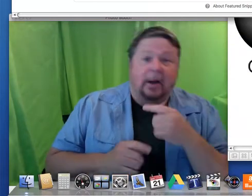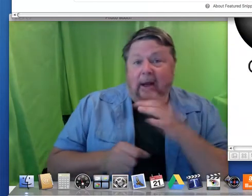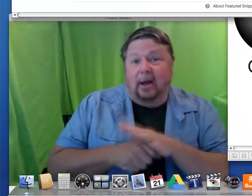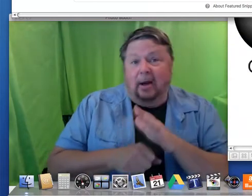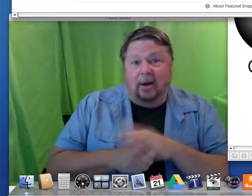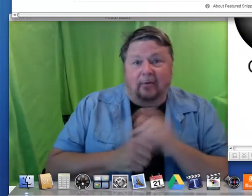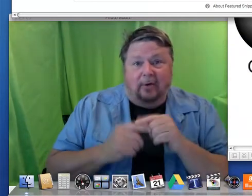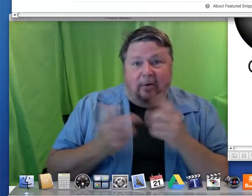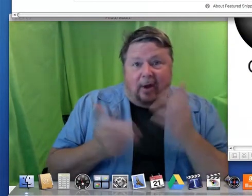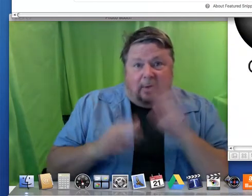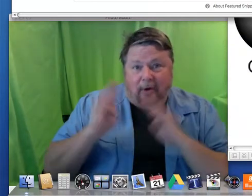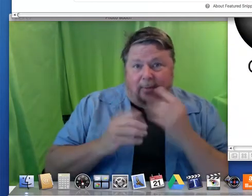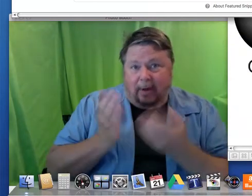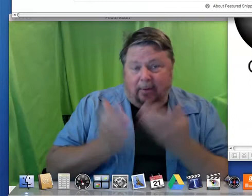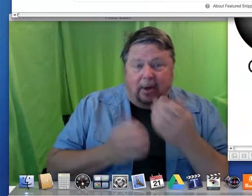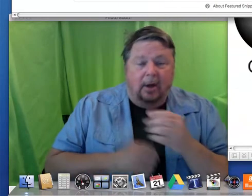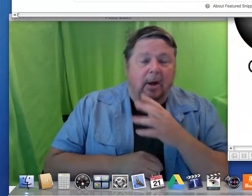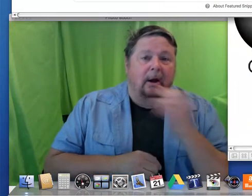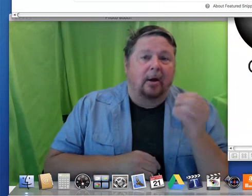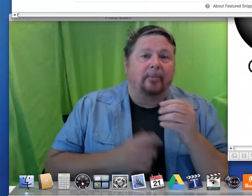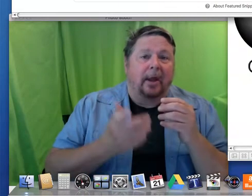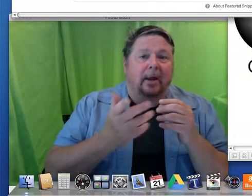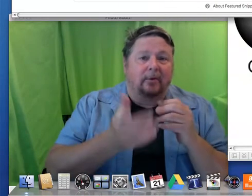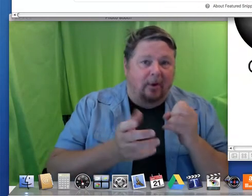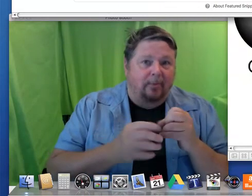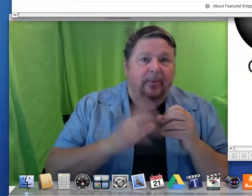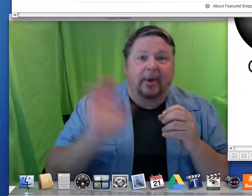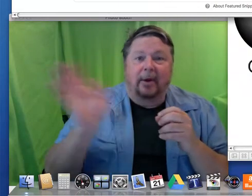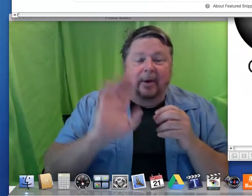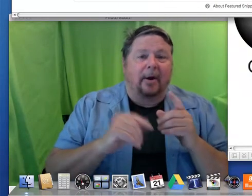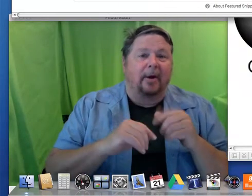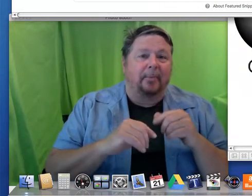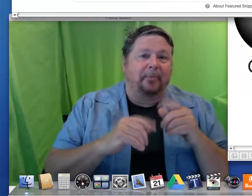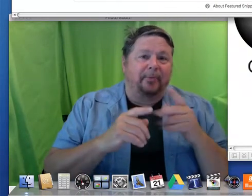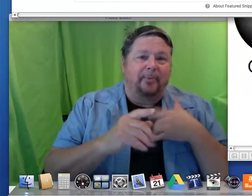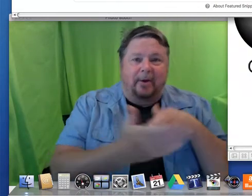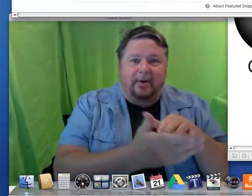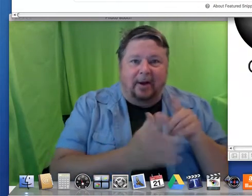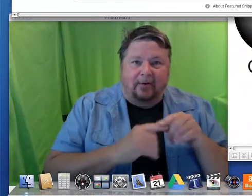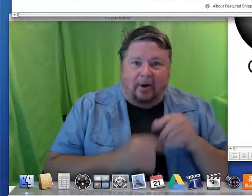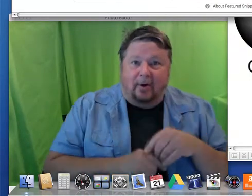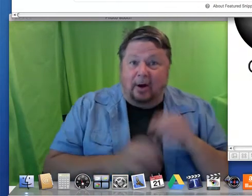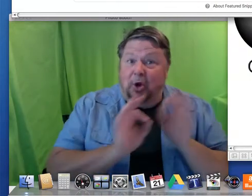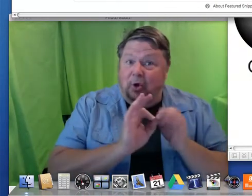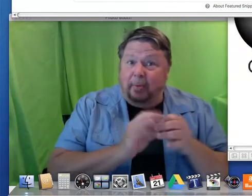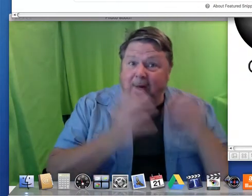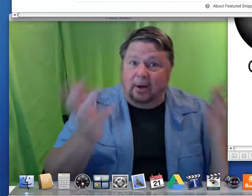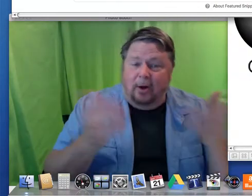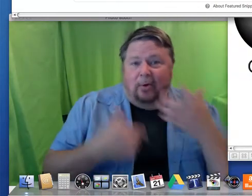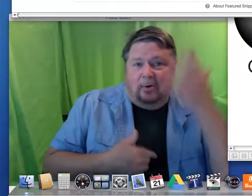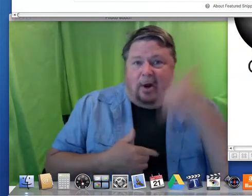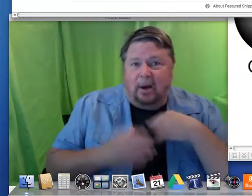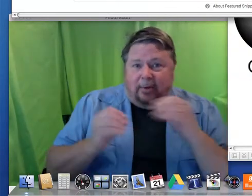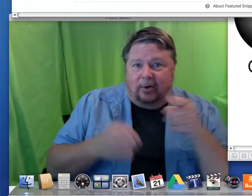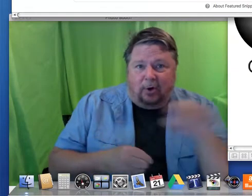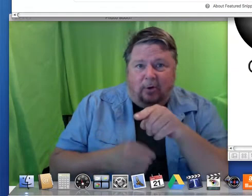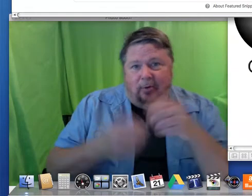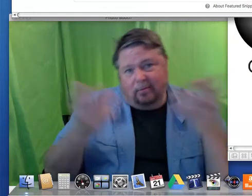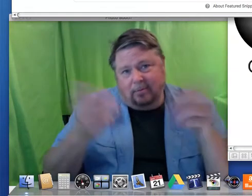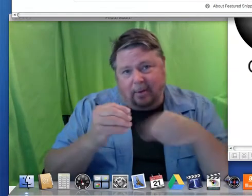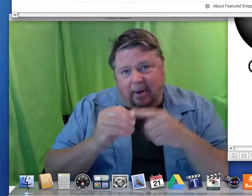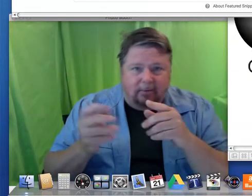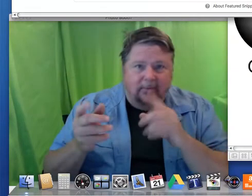bit, enough to get in trouble maybe. And so um, my studies are on interpreting, which is why I'm teaching